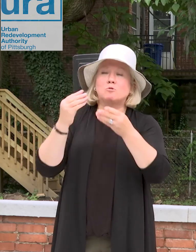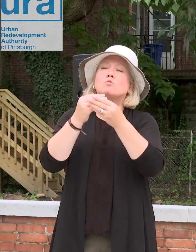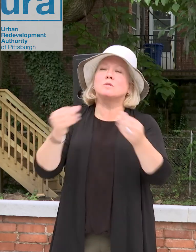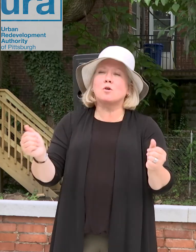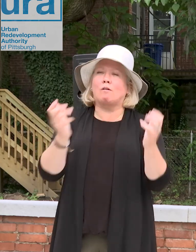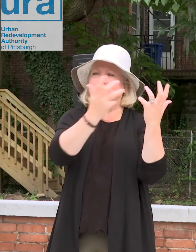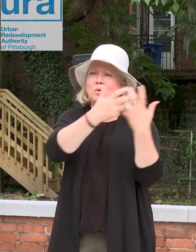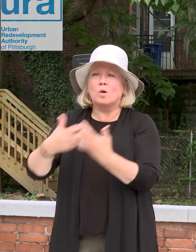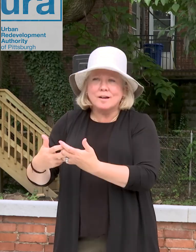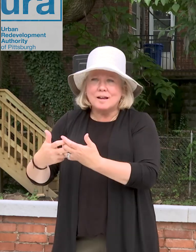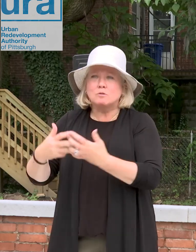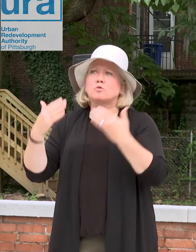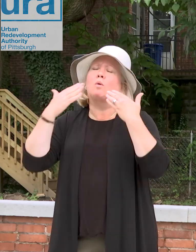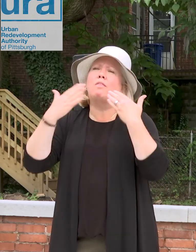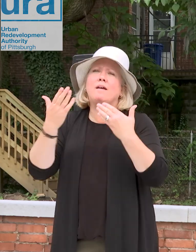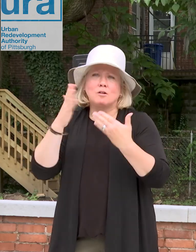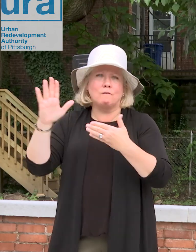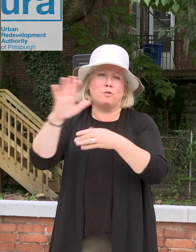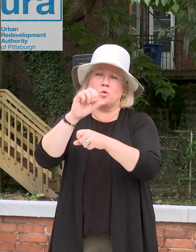work that you all have done.